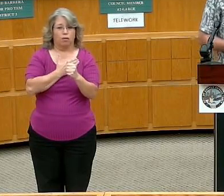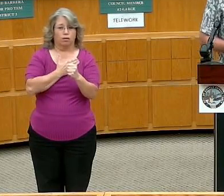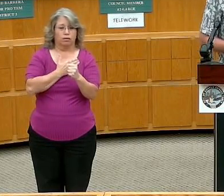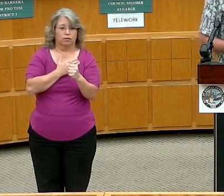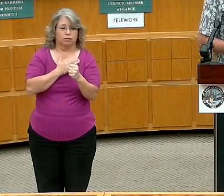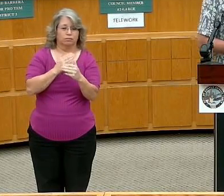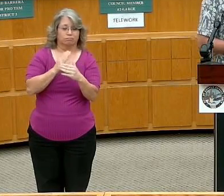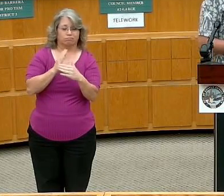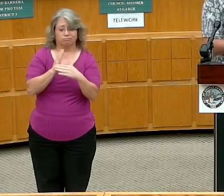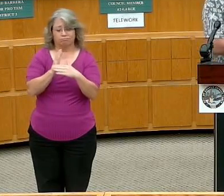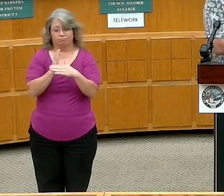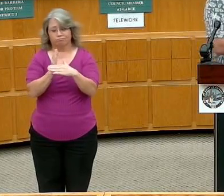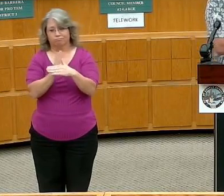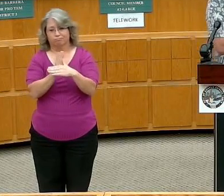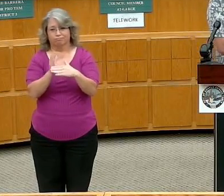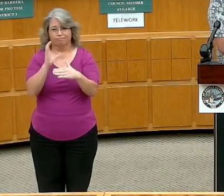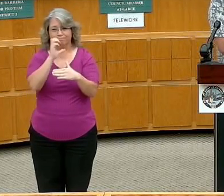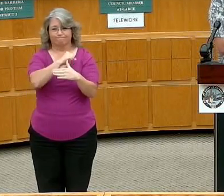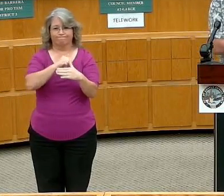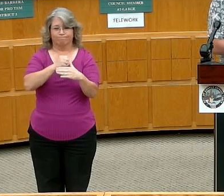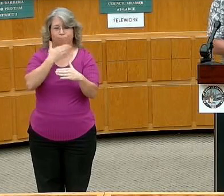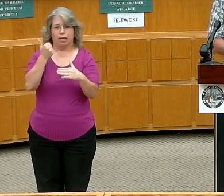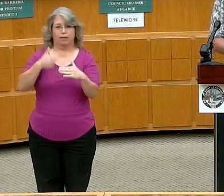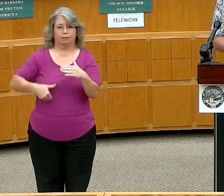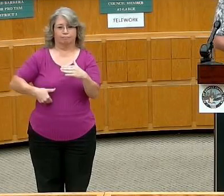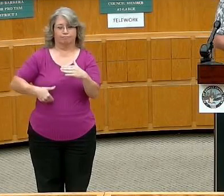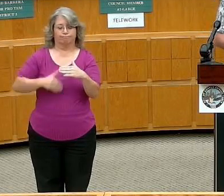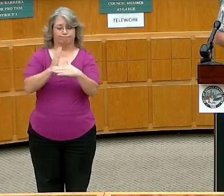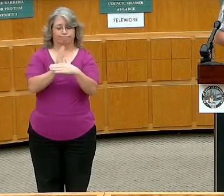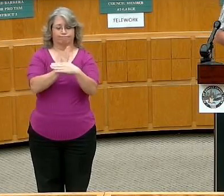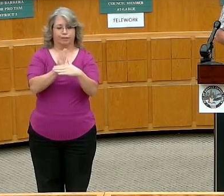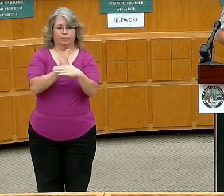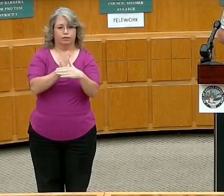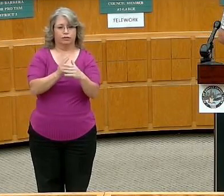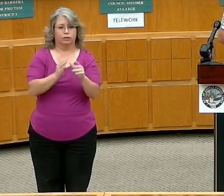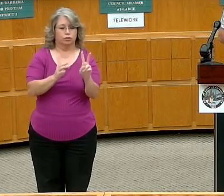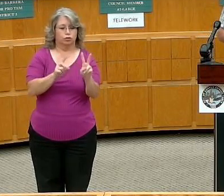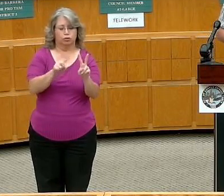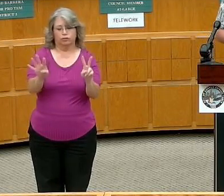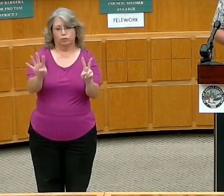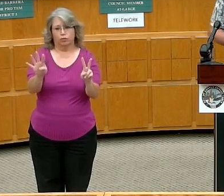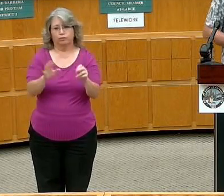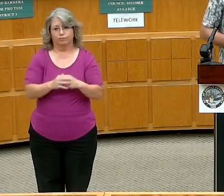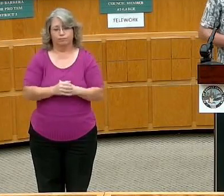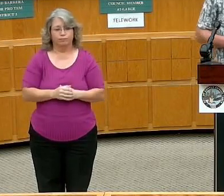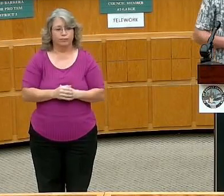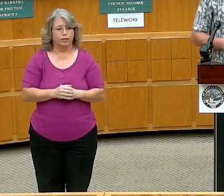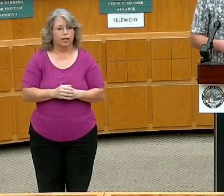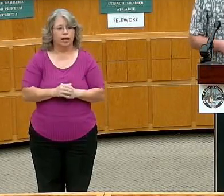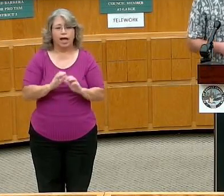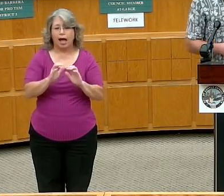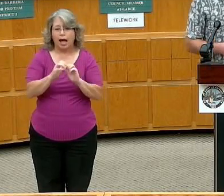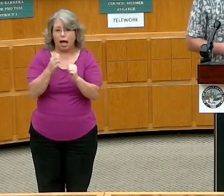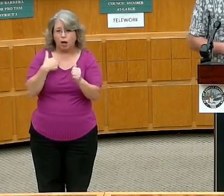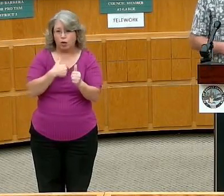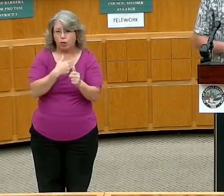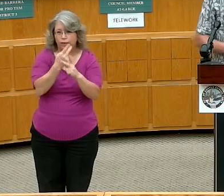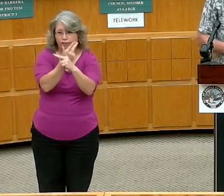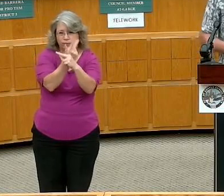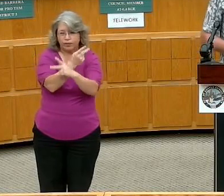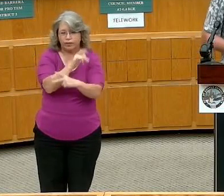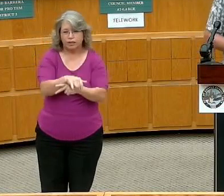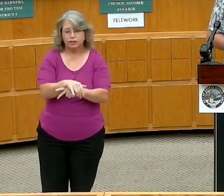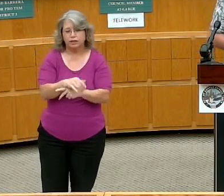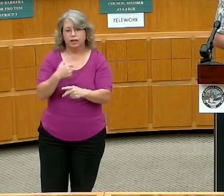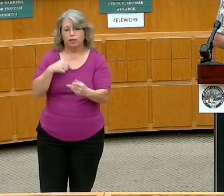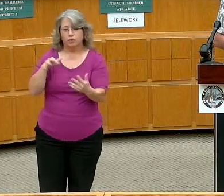great. And you might be wondering, how were we able to do this? There was a study of 11 countries internationally